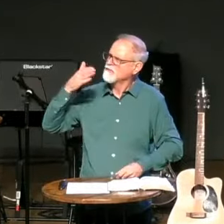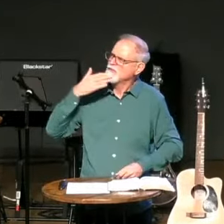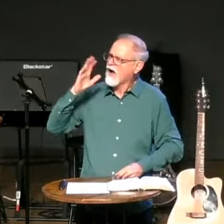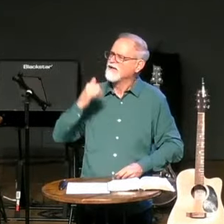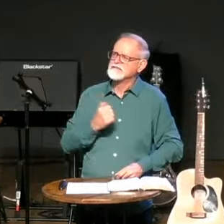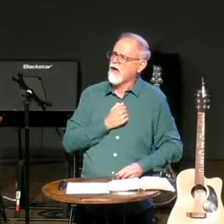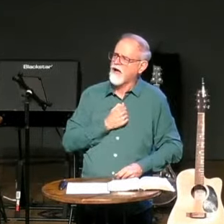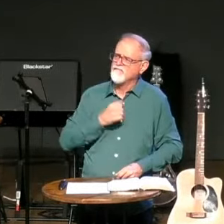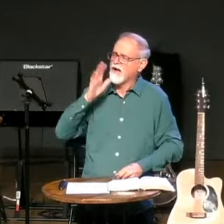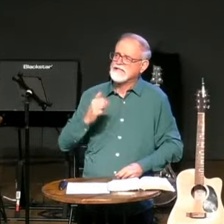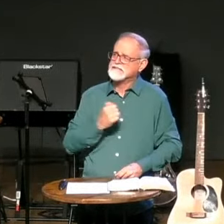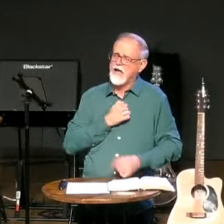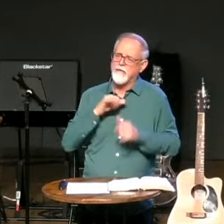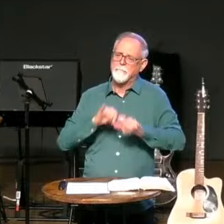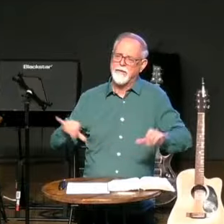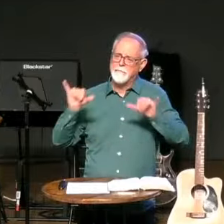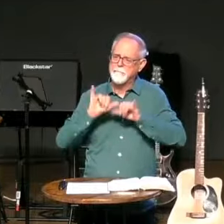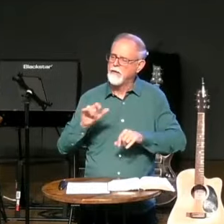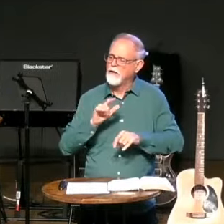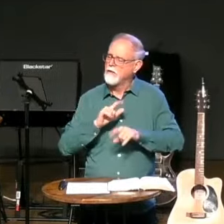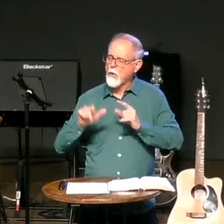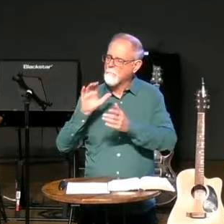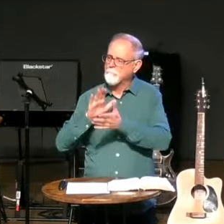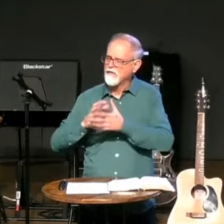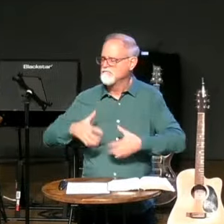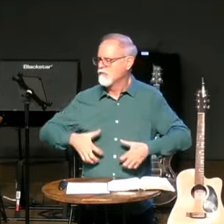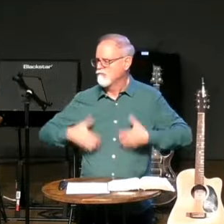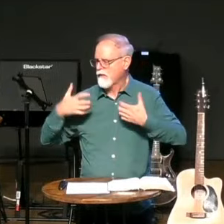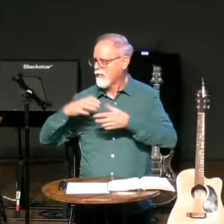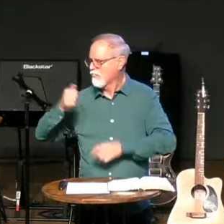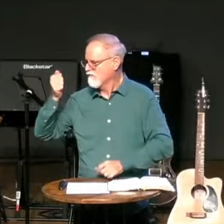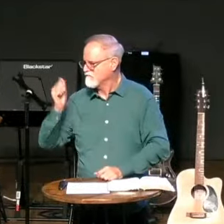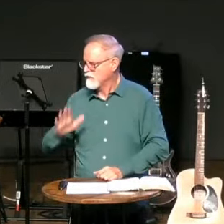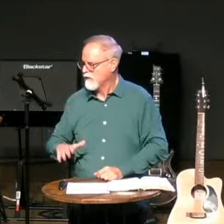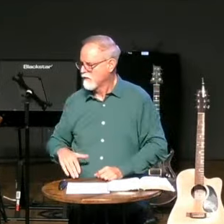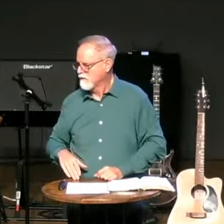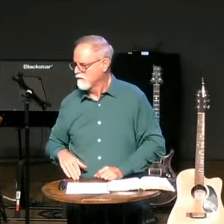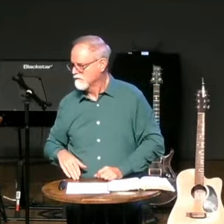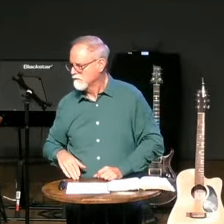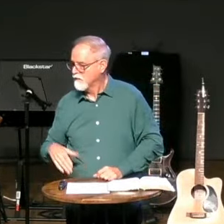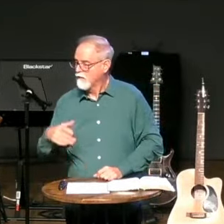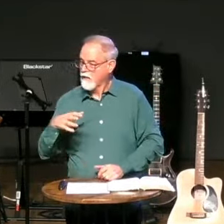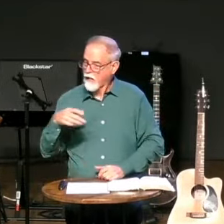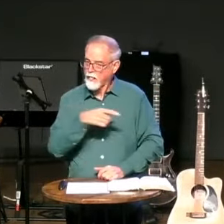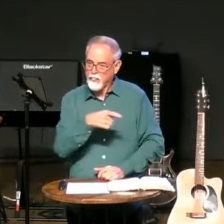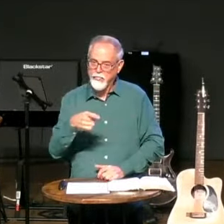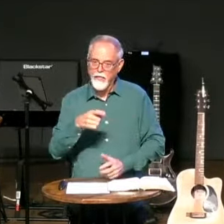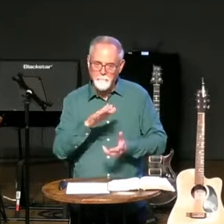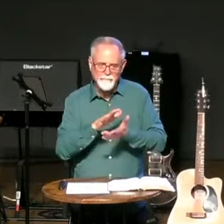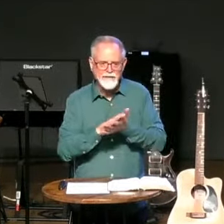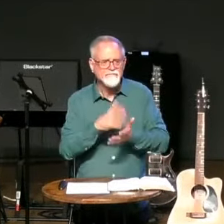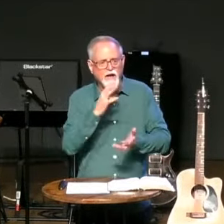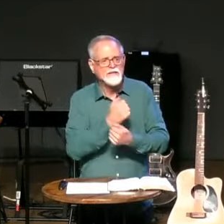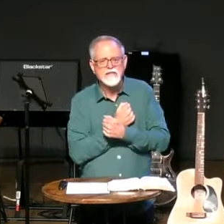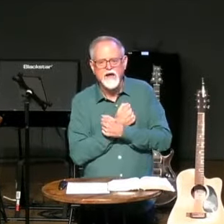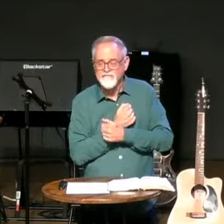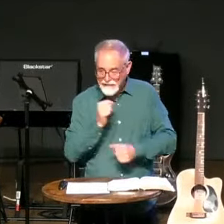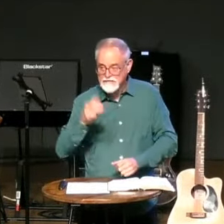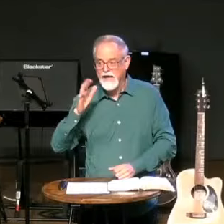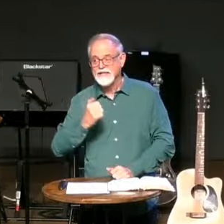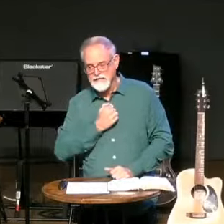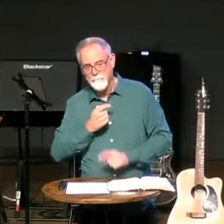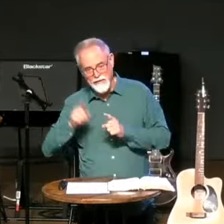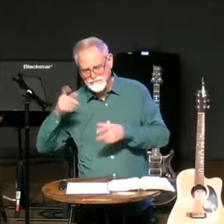And it's important that a lot of people who say, oh, yeah, I believe Jesus is coming. I love the Lord. Yeah, but then they